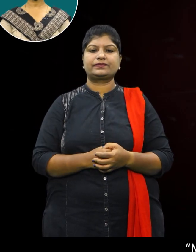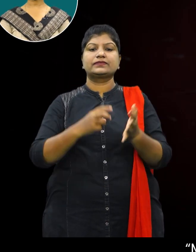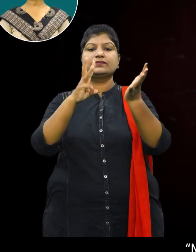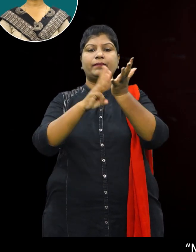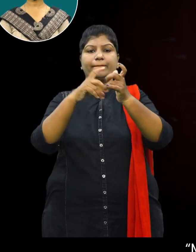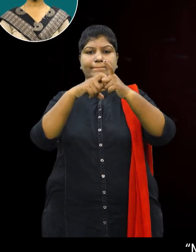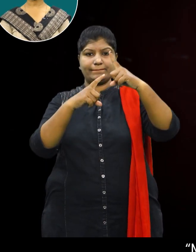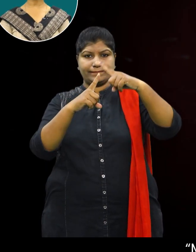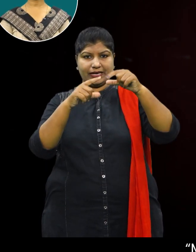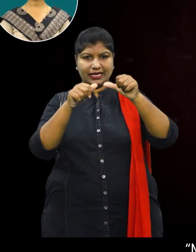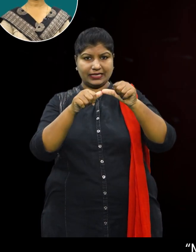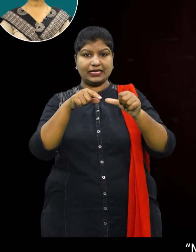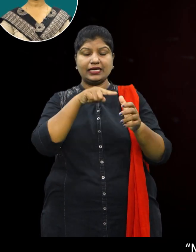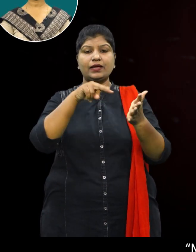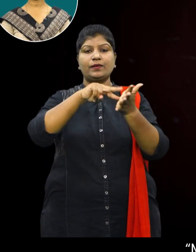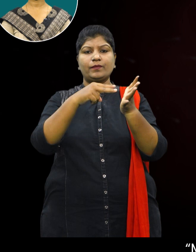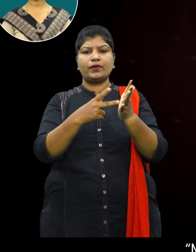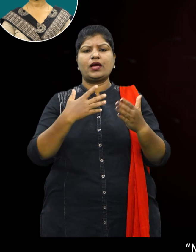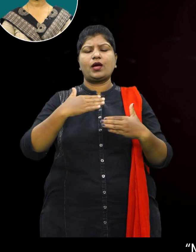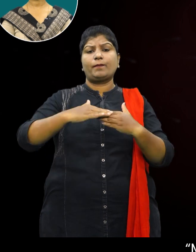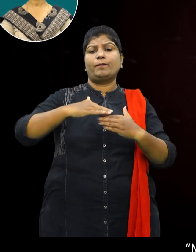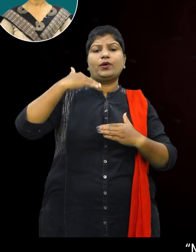Meta means beyond,